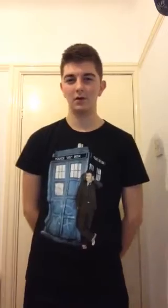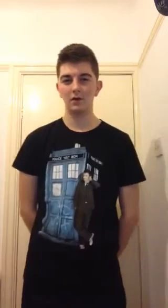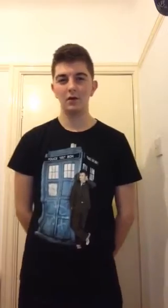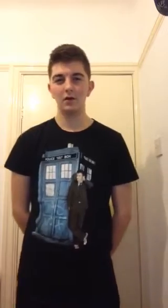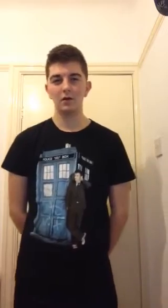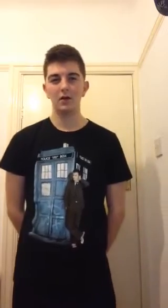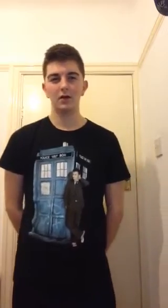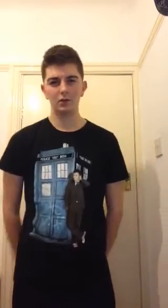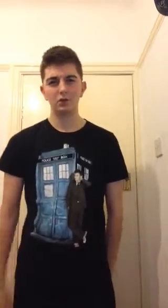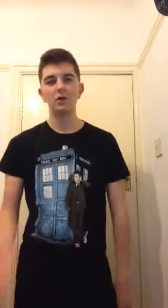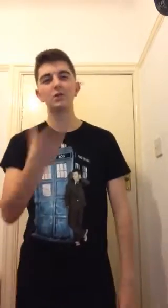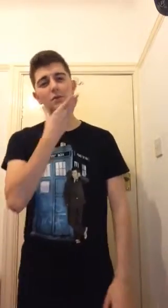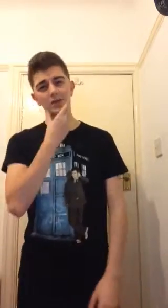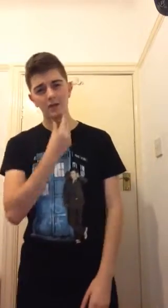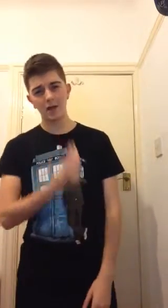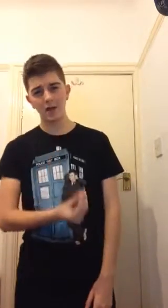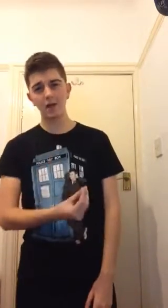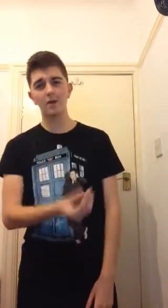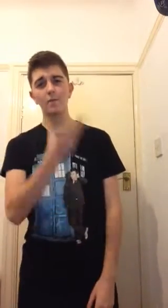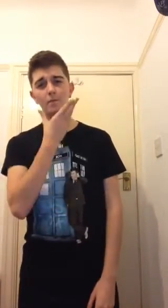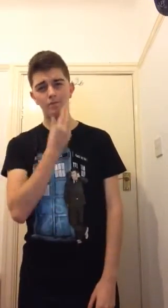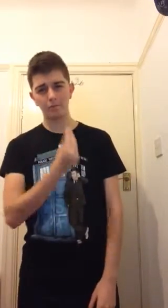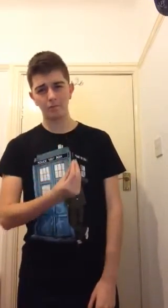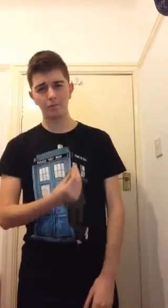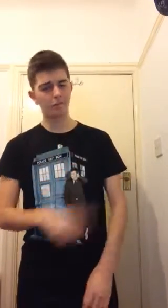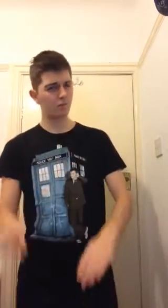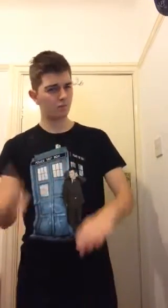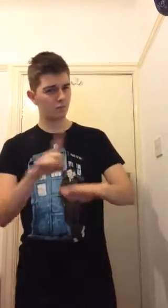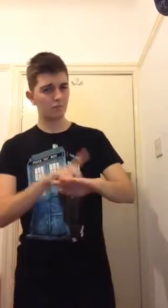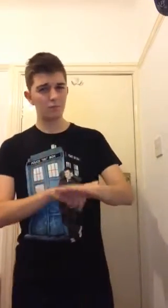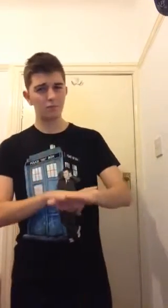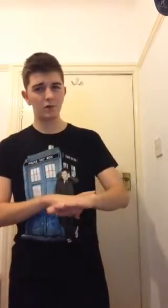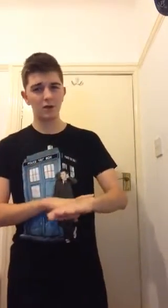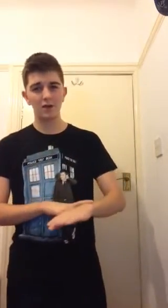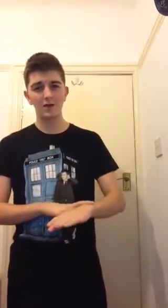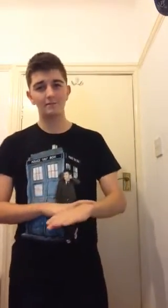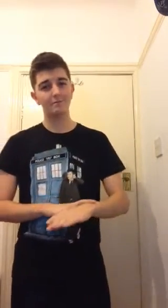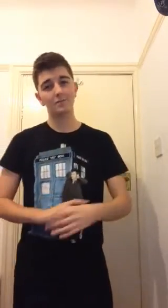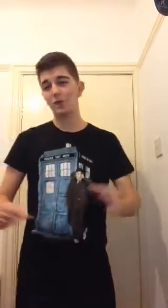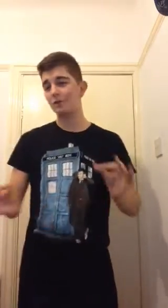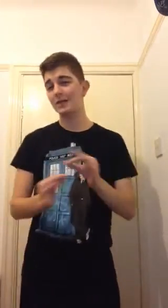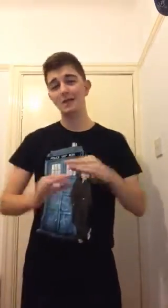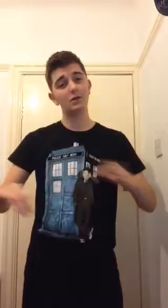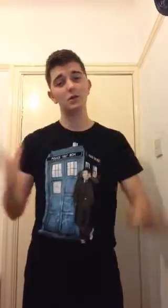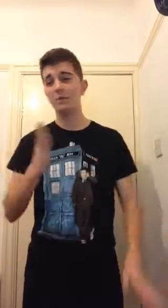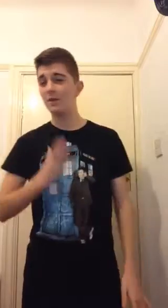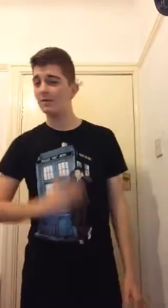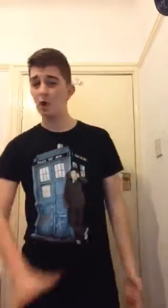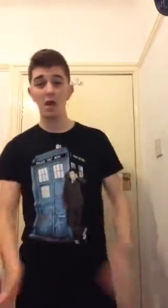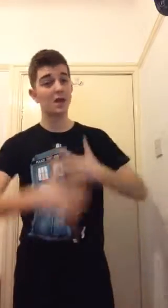it's christmas time there's no need to be afraid